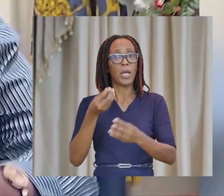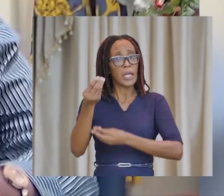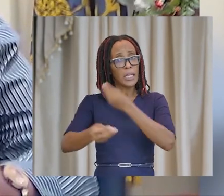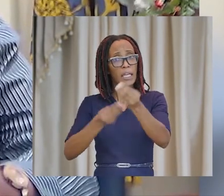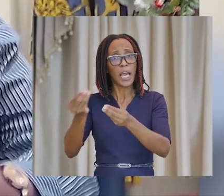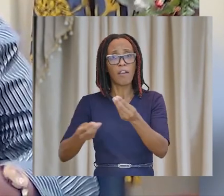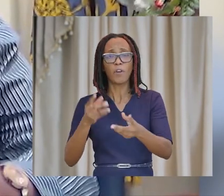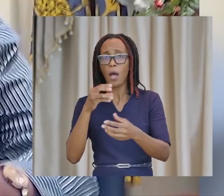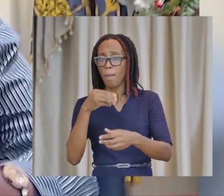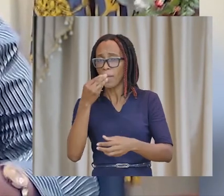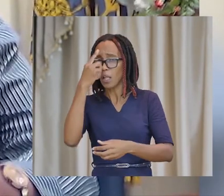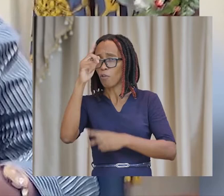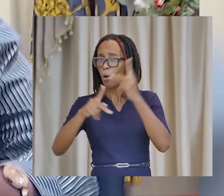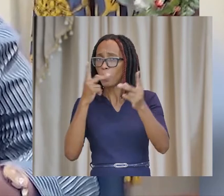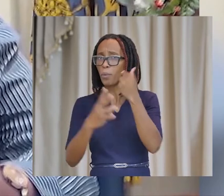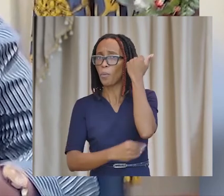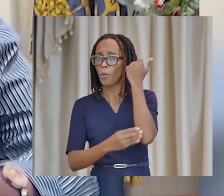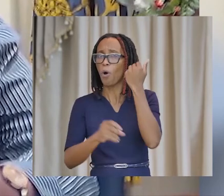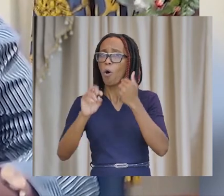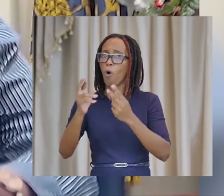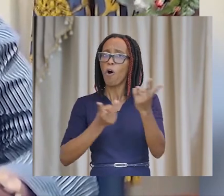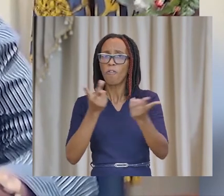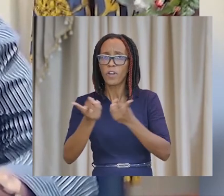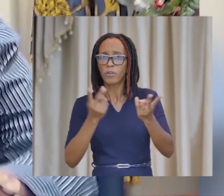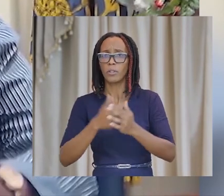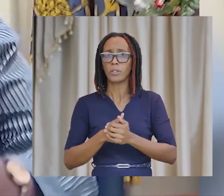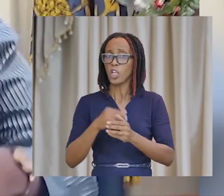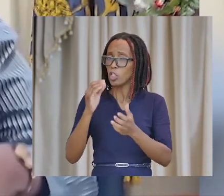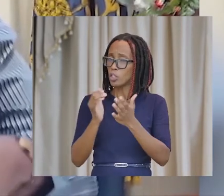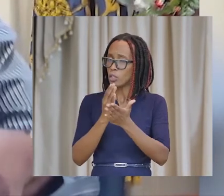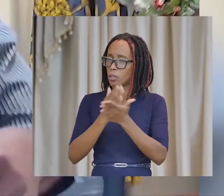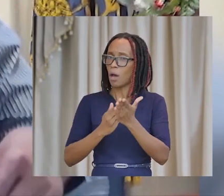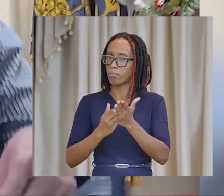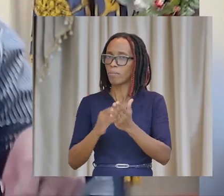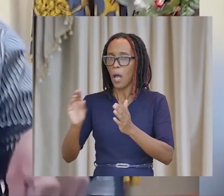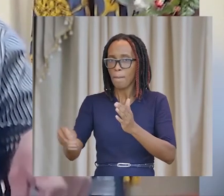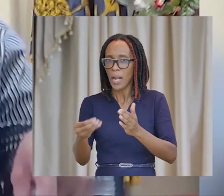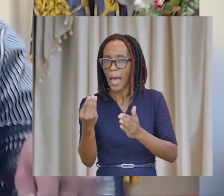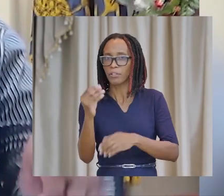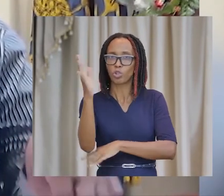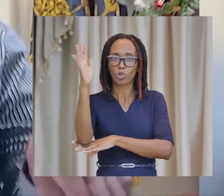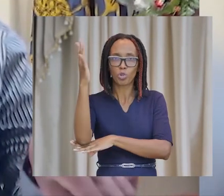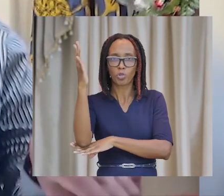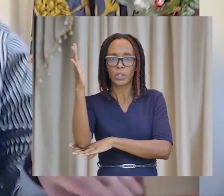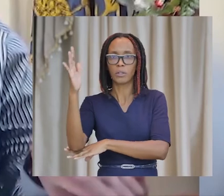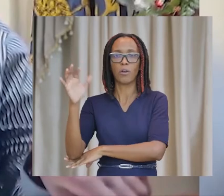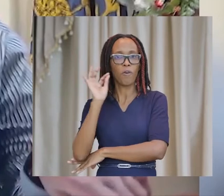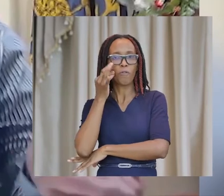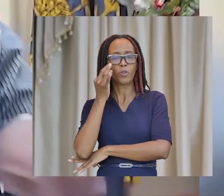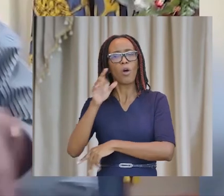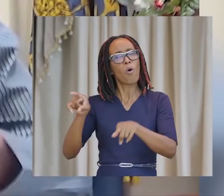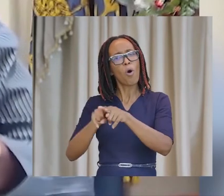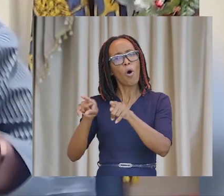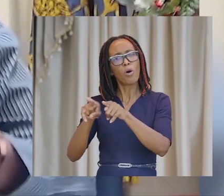for the socially displaced, some assisted in planting fruit trees, while yet others clapped and showed other signs of